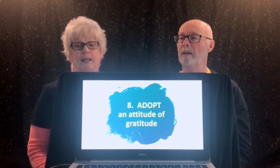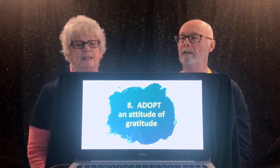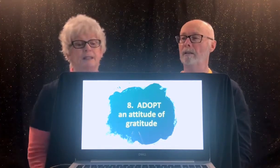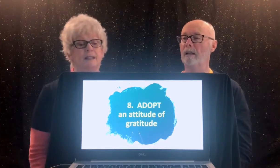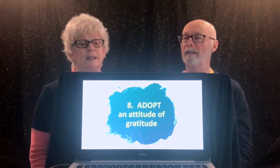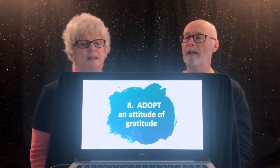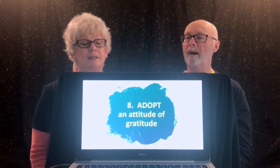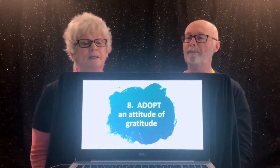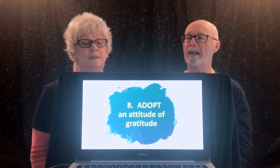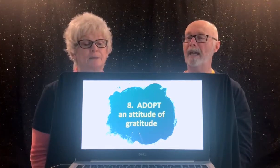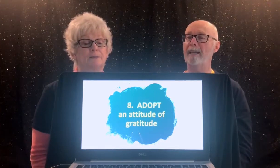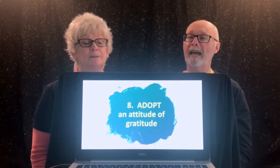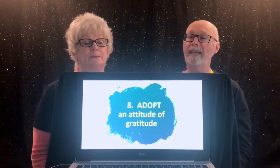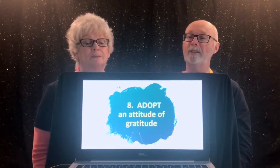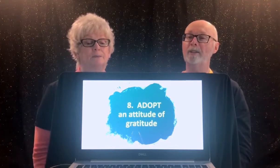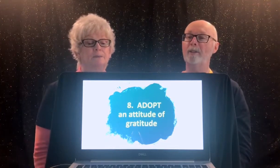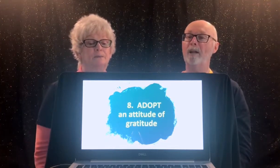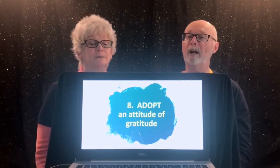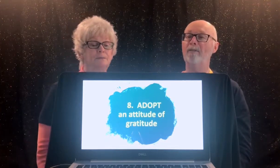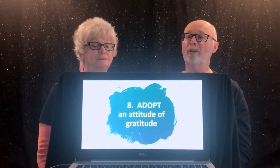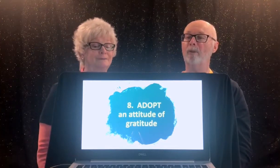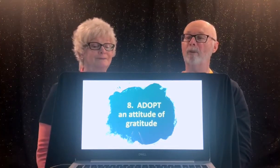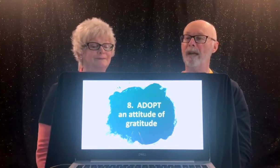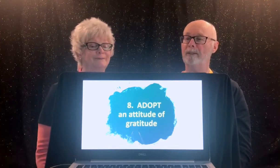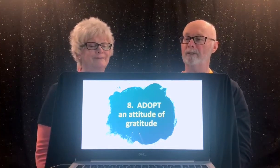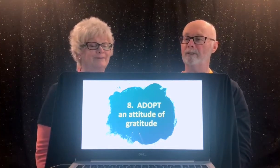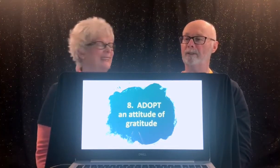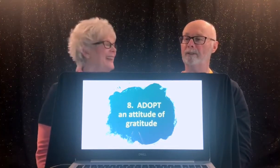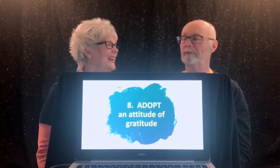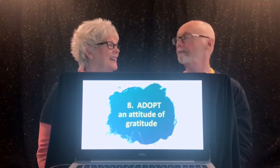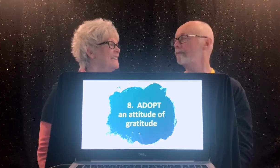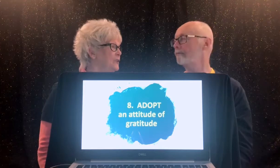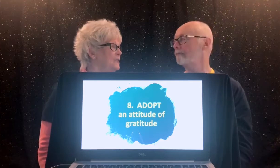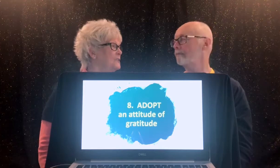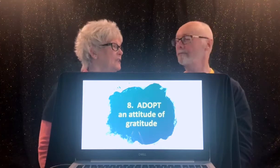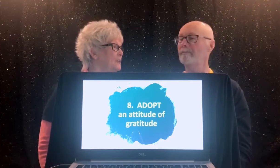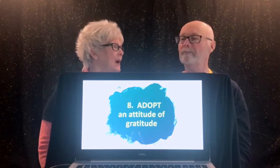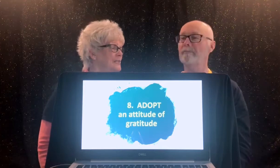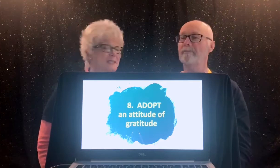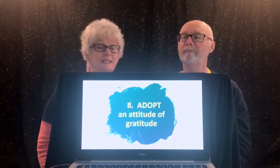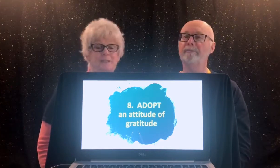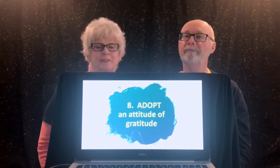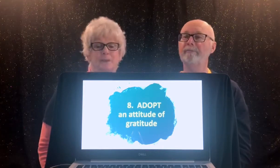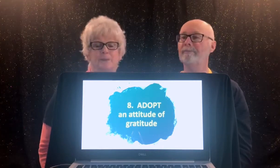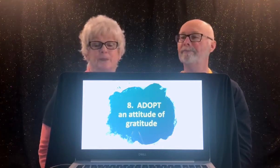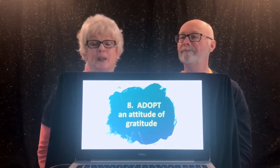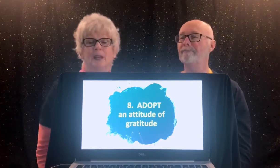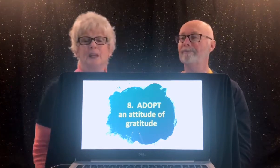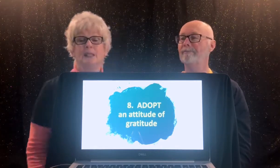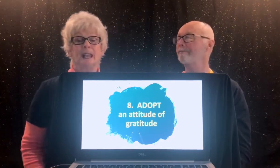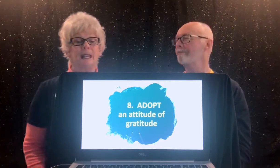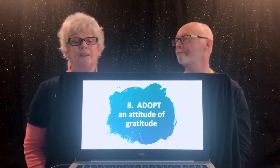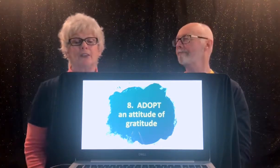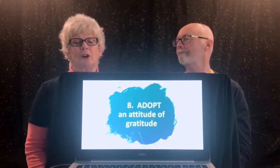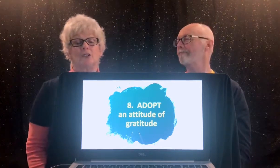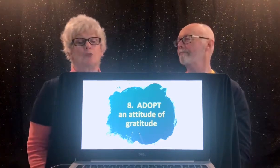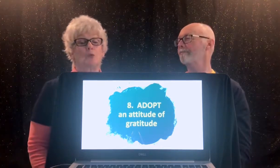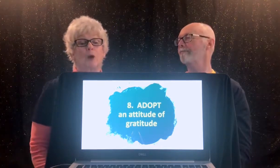8 Adopt an attitude of gratitude. Yeah, focus on the positive. Negative thoughts will rob